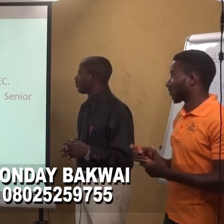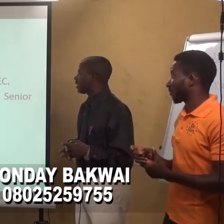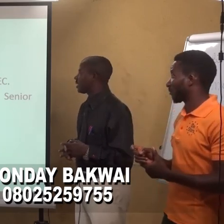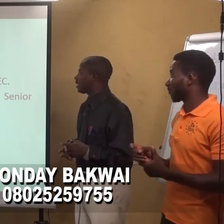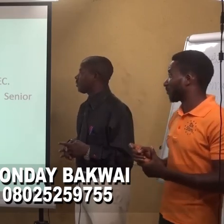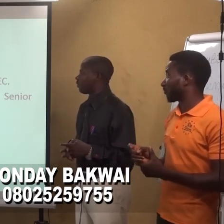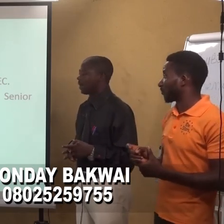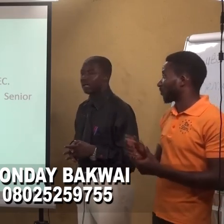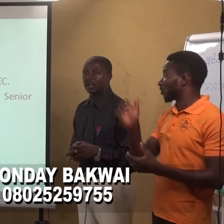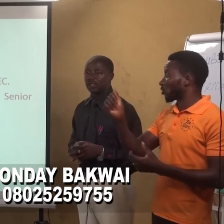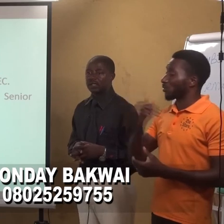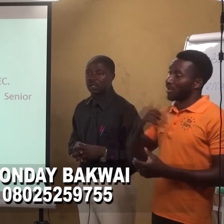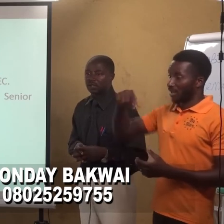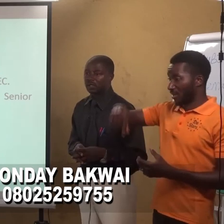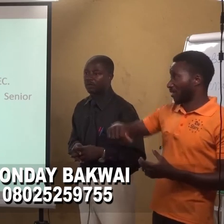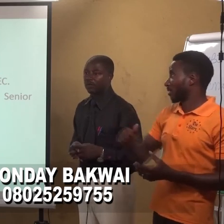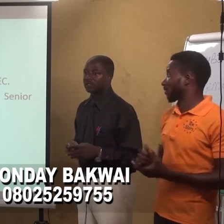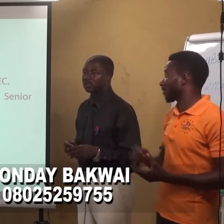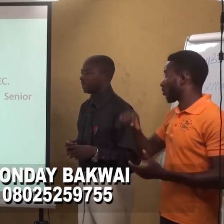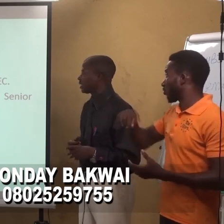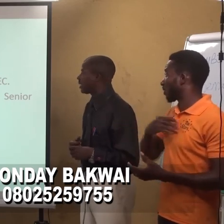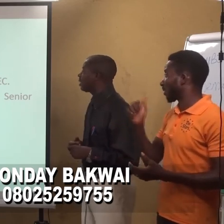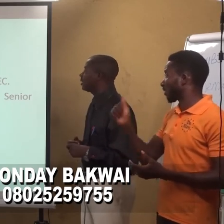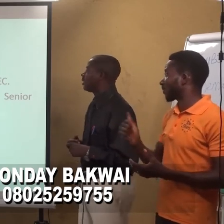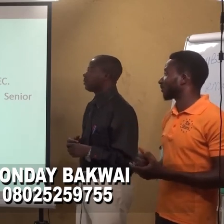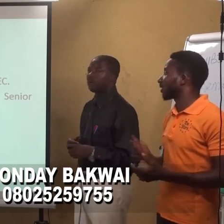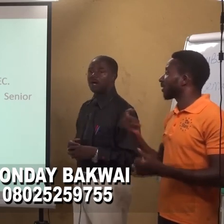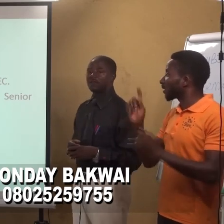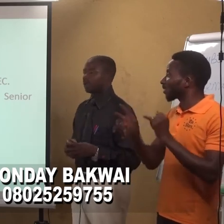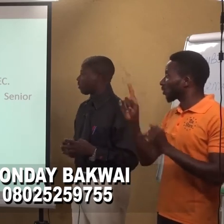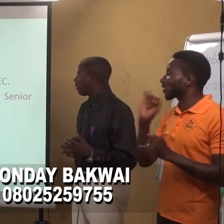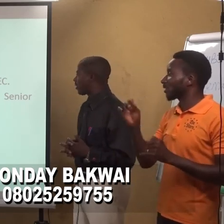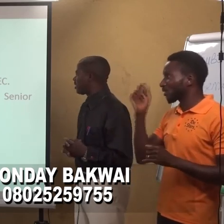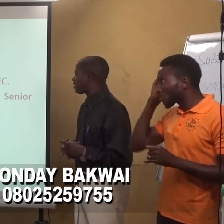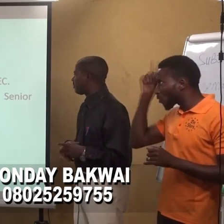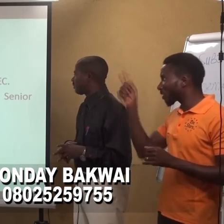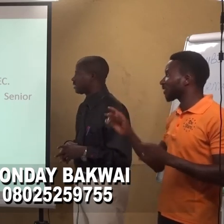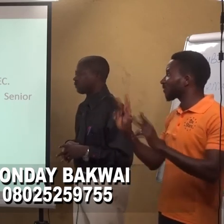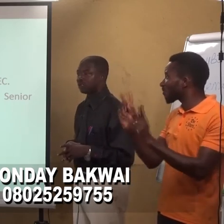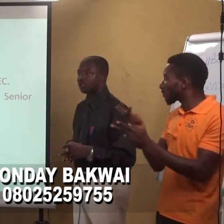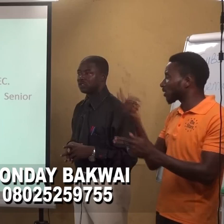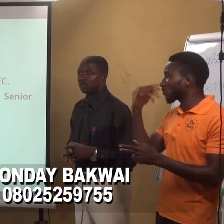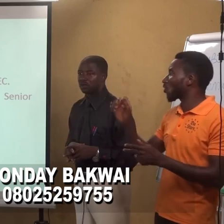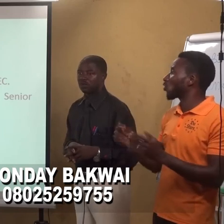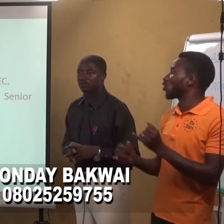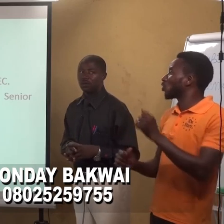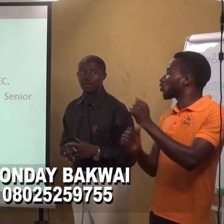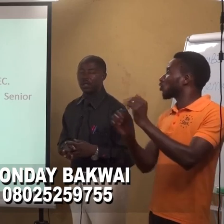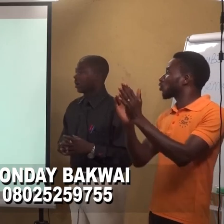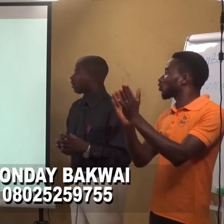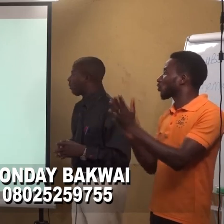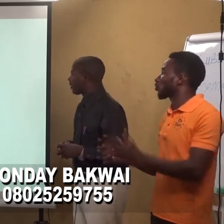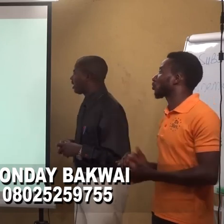answers, Q&A, WAEC. And the third reference material, you have the Comprehensive Mathematics for Senior Secondary